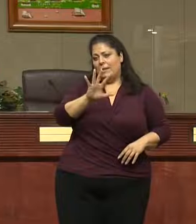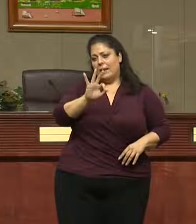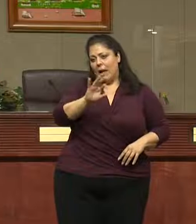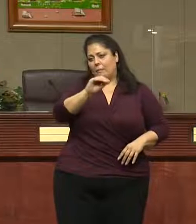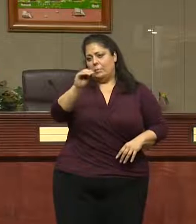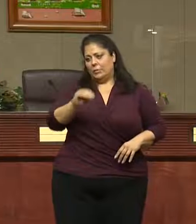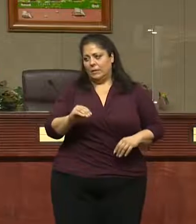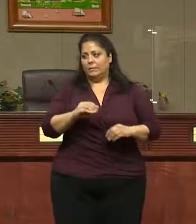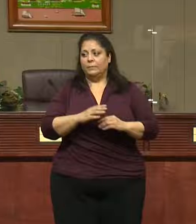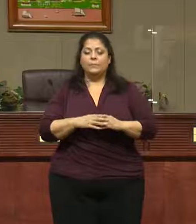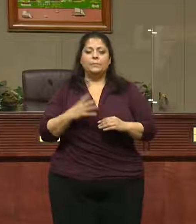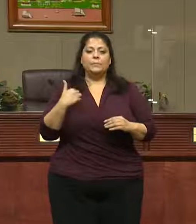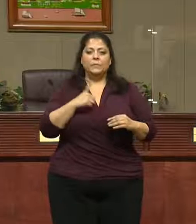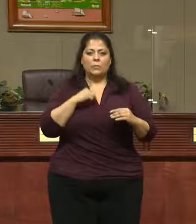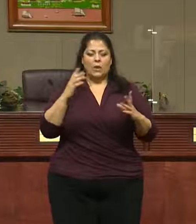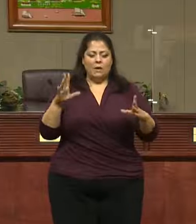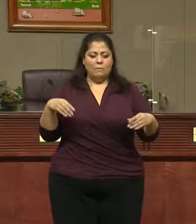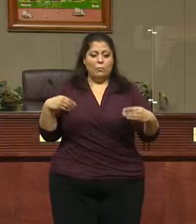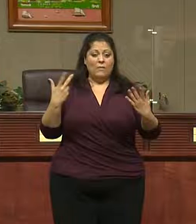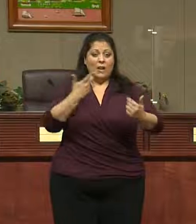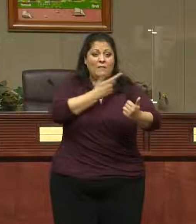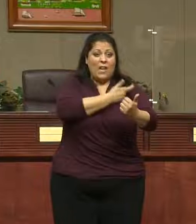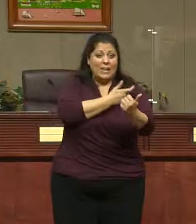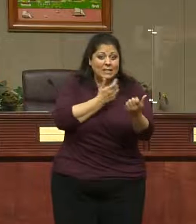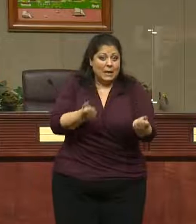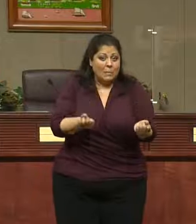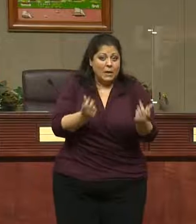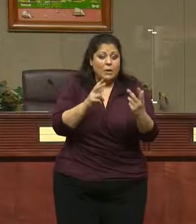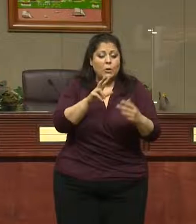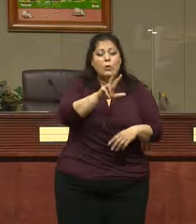vaccinated, or we have given